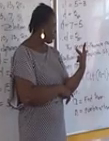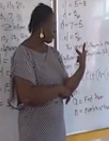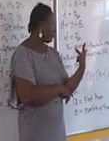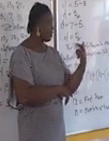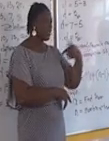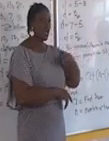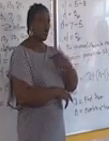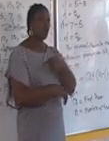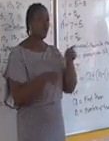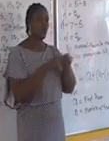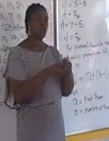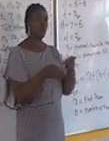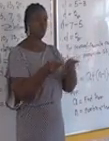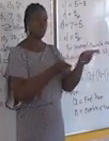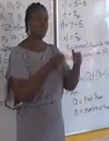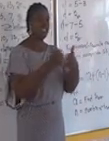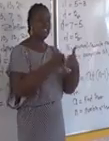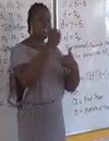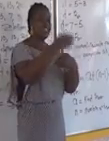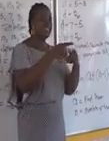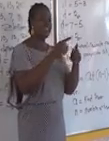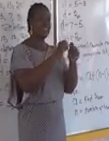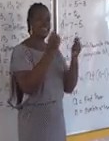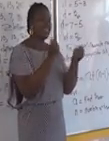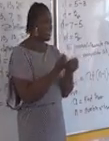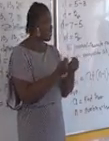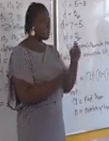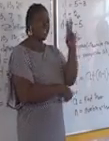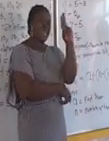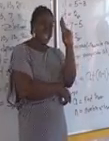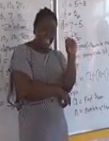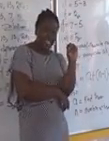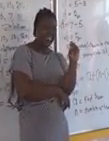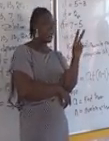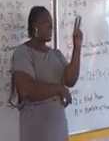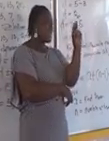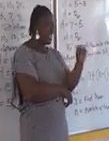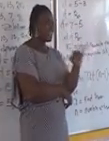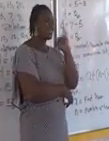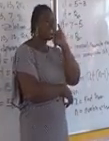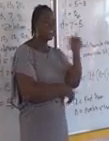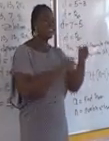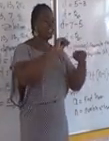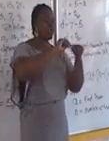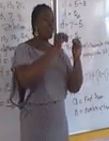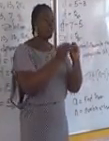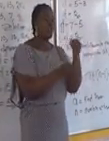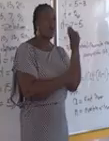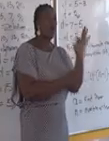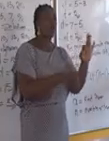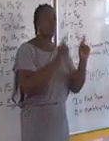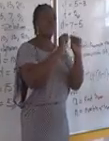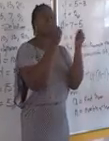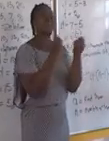We also define the next term, N. And what is our N? Is the number of terms.